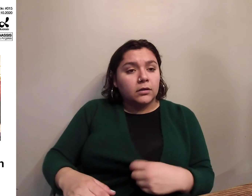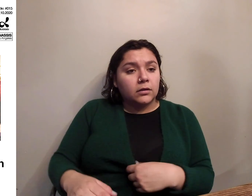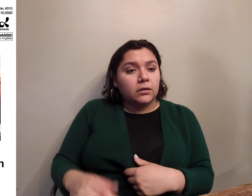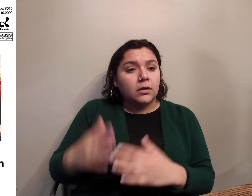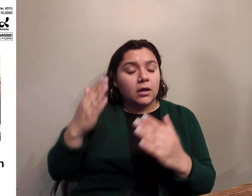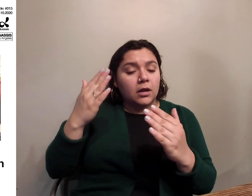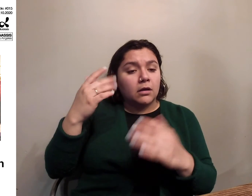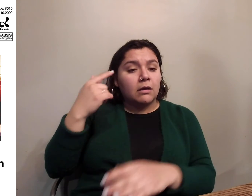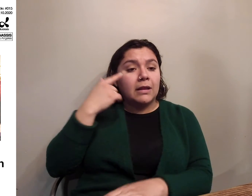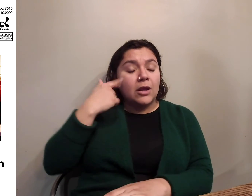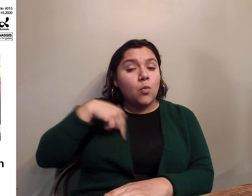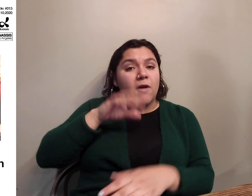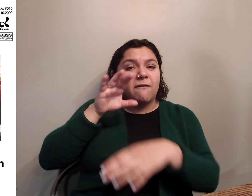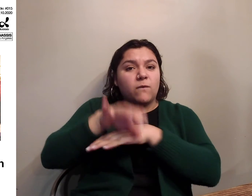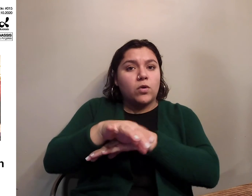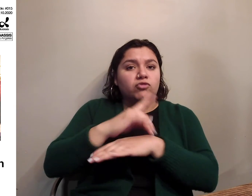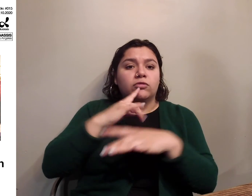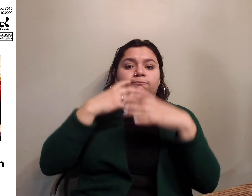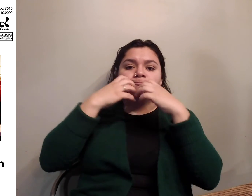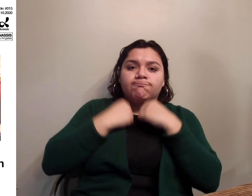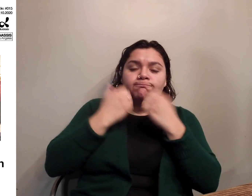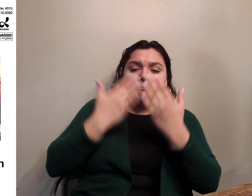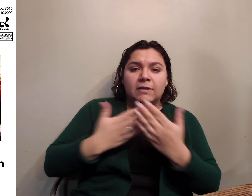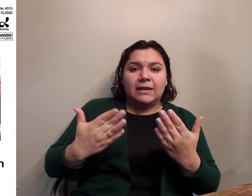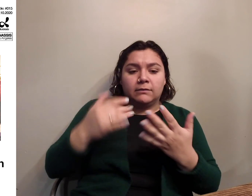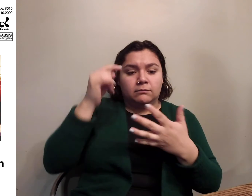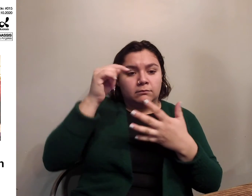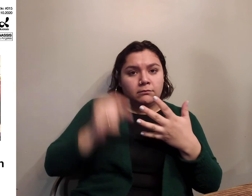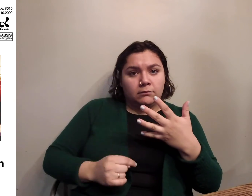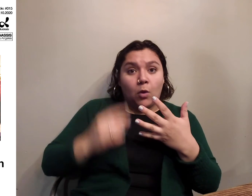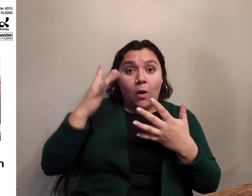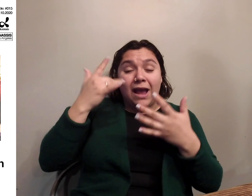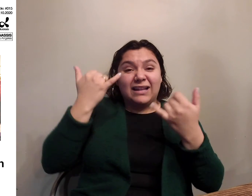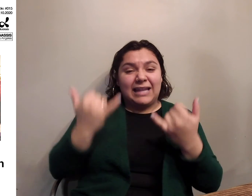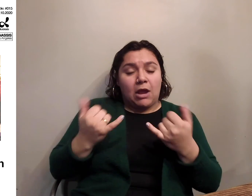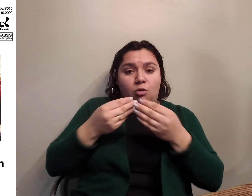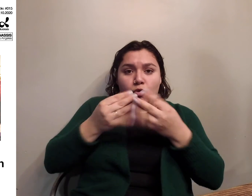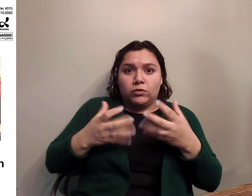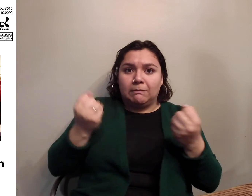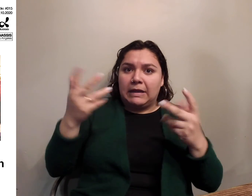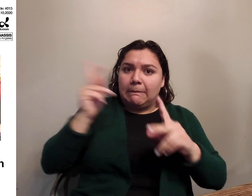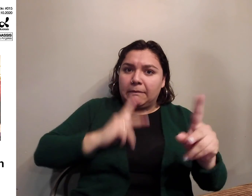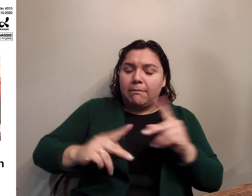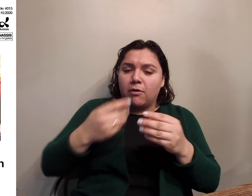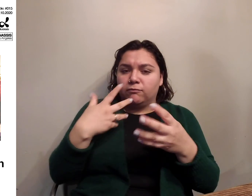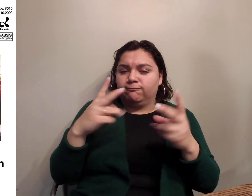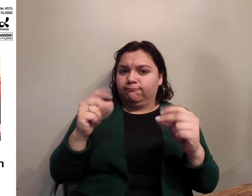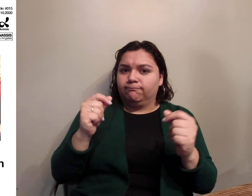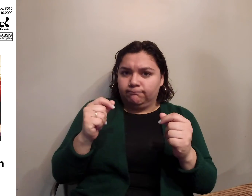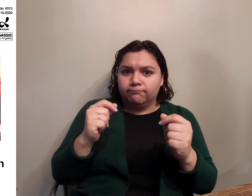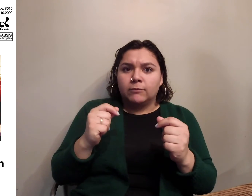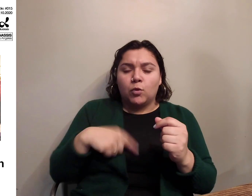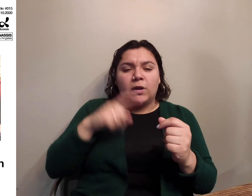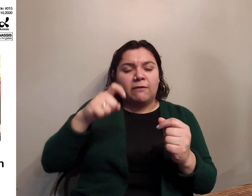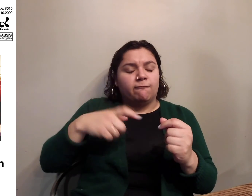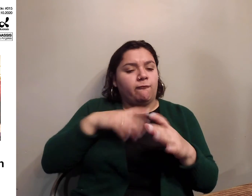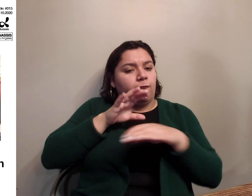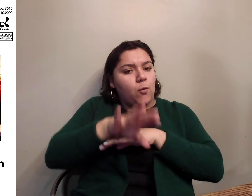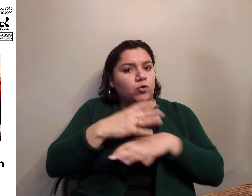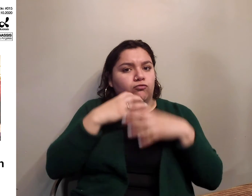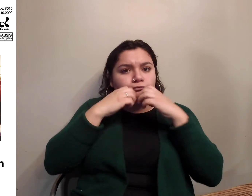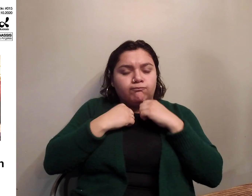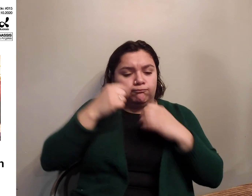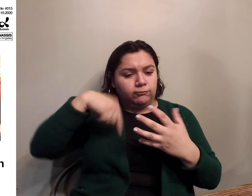I think we're forced to cherish the things because we're losing so many people so quickly. I think we're forced to cherish them.